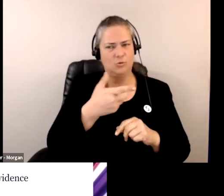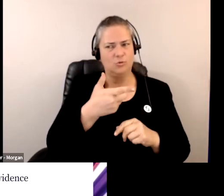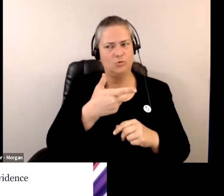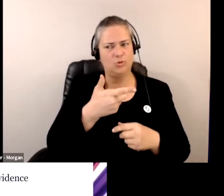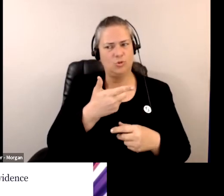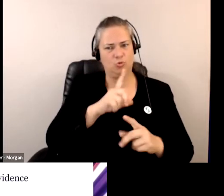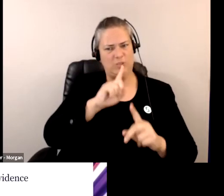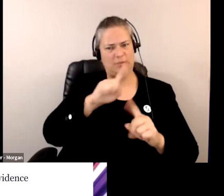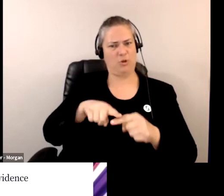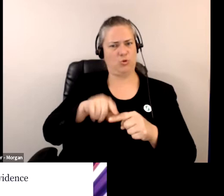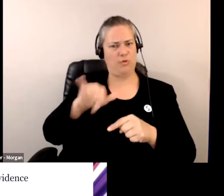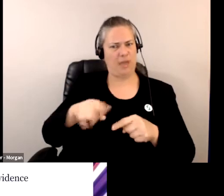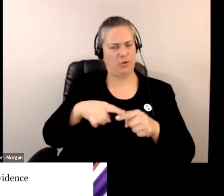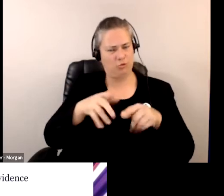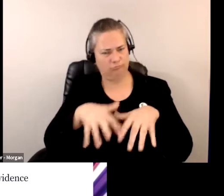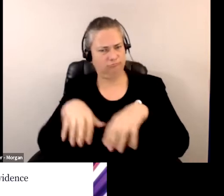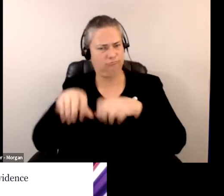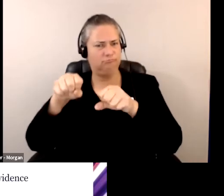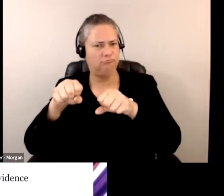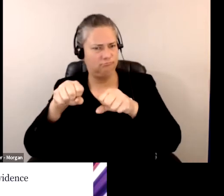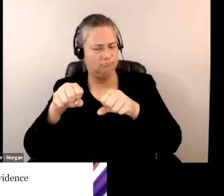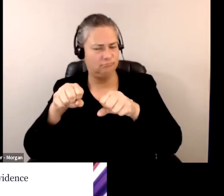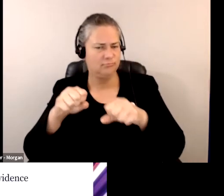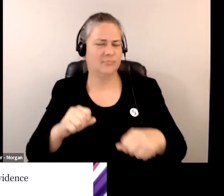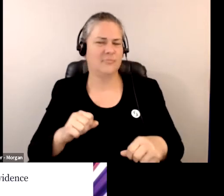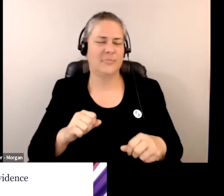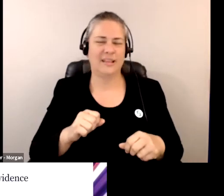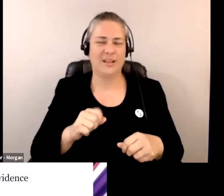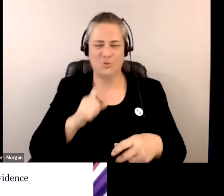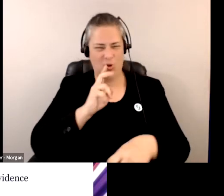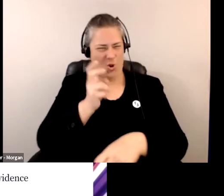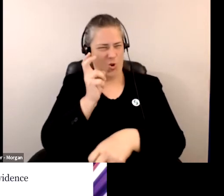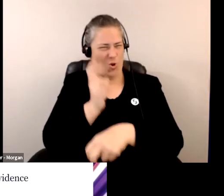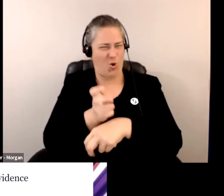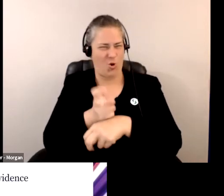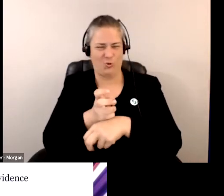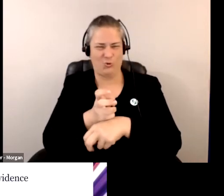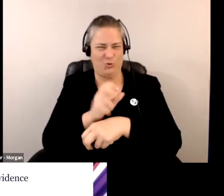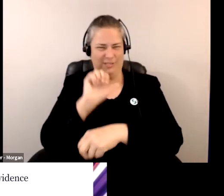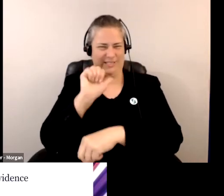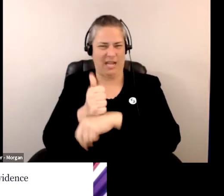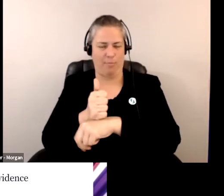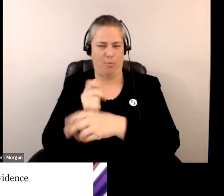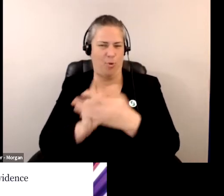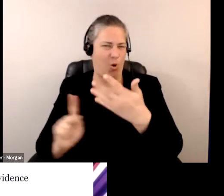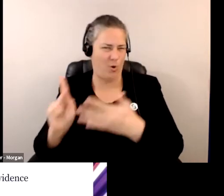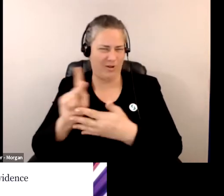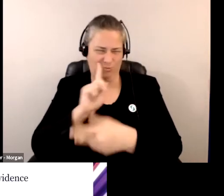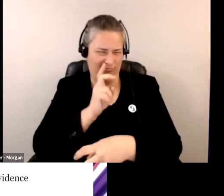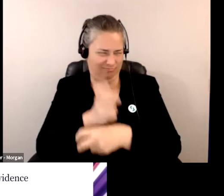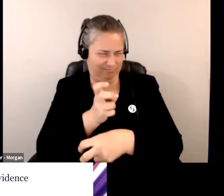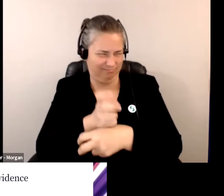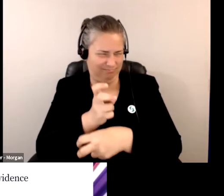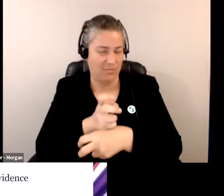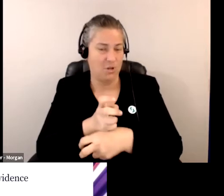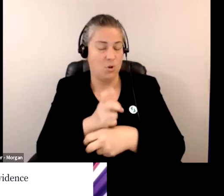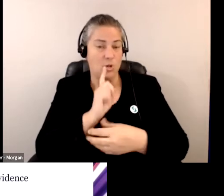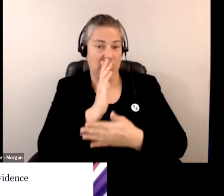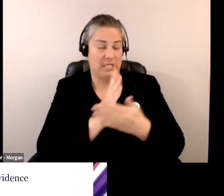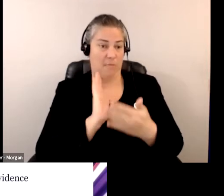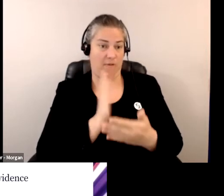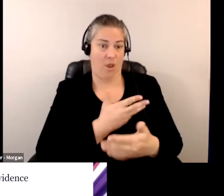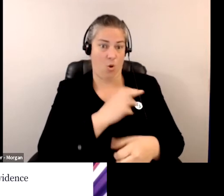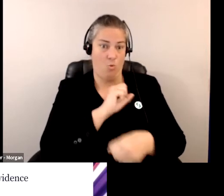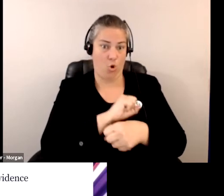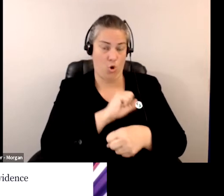fill that void. It's hard to set priorities in a vacuum, and so part of our work